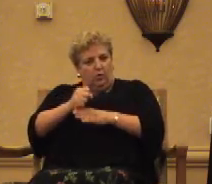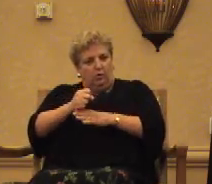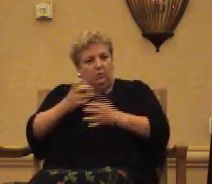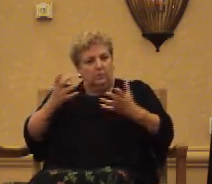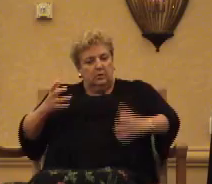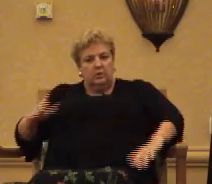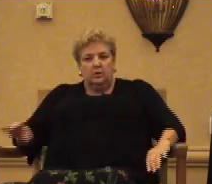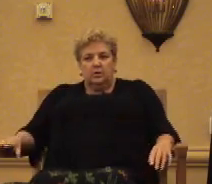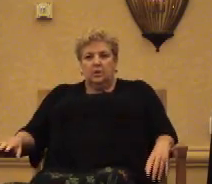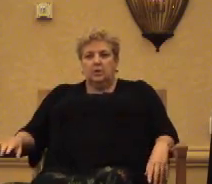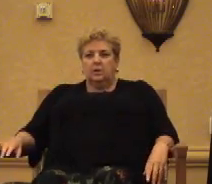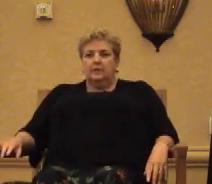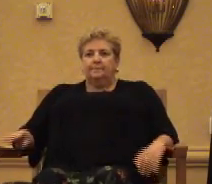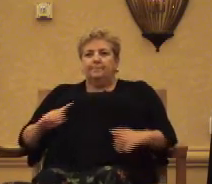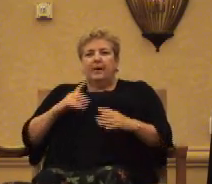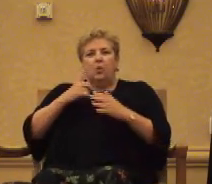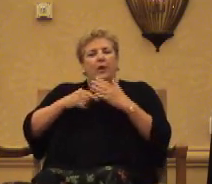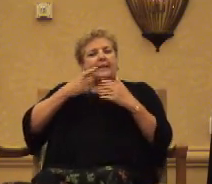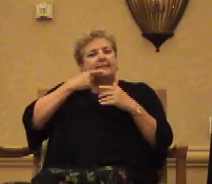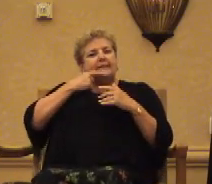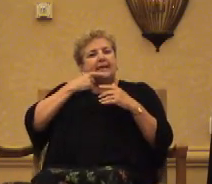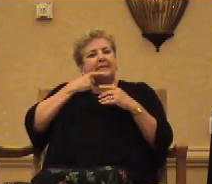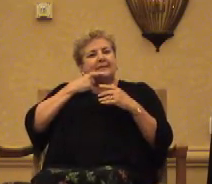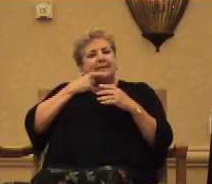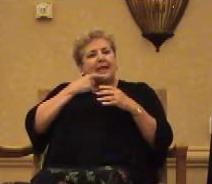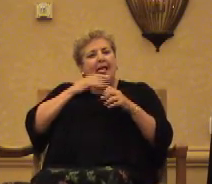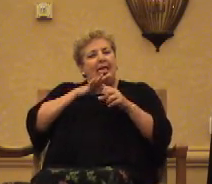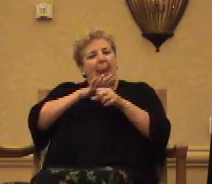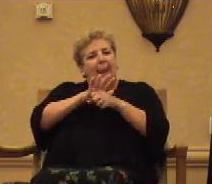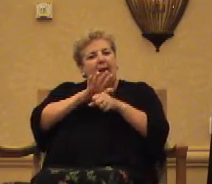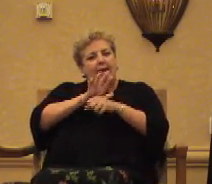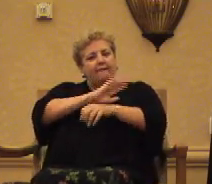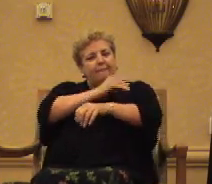But when it says in our book, lack of power is our dilemma,